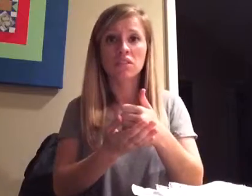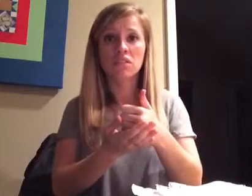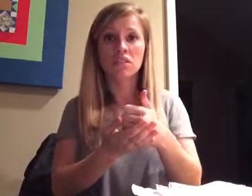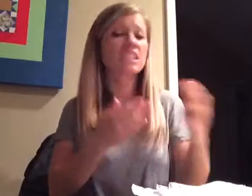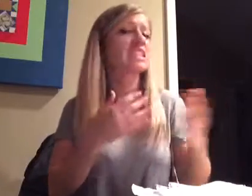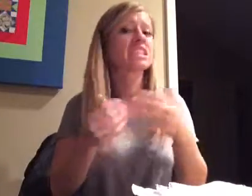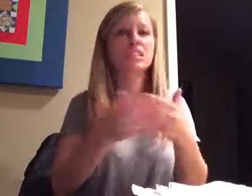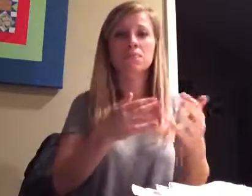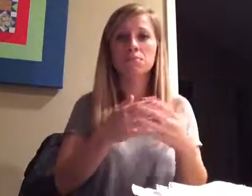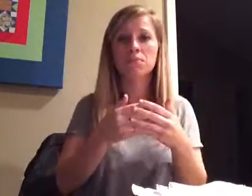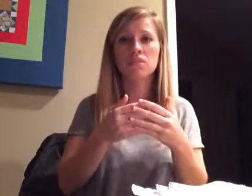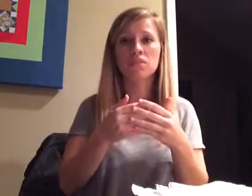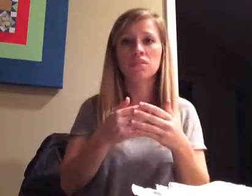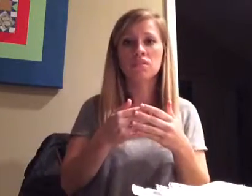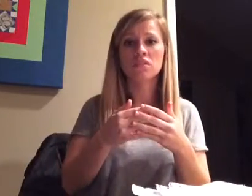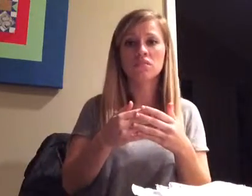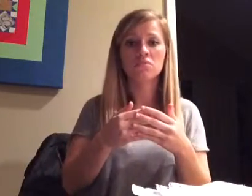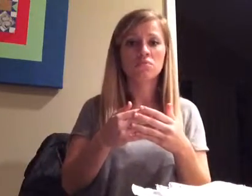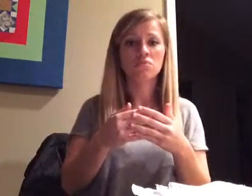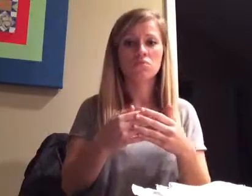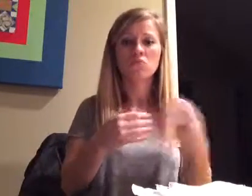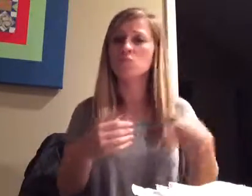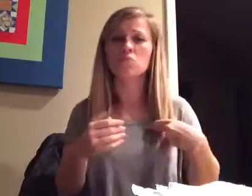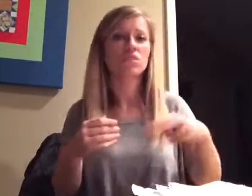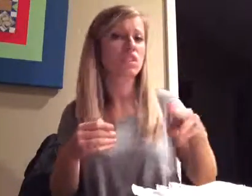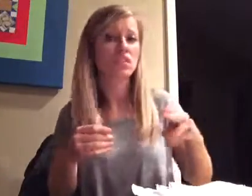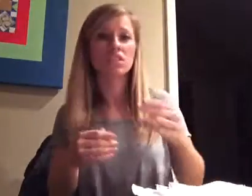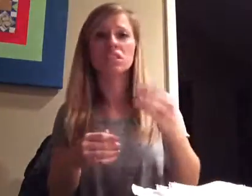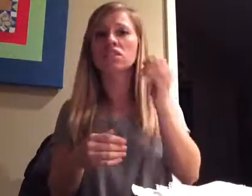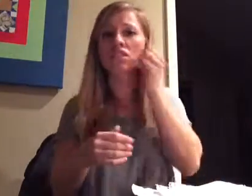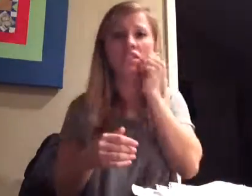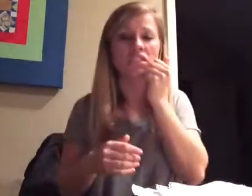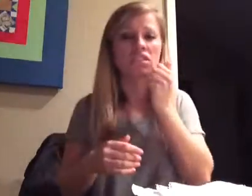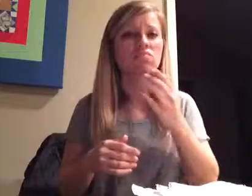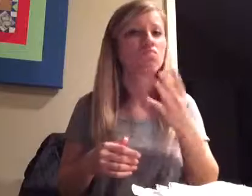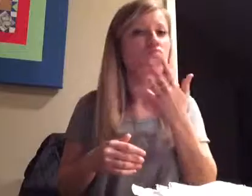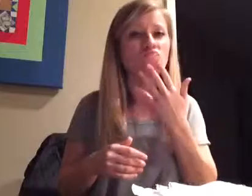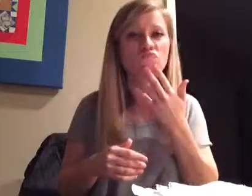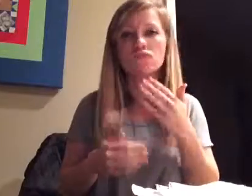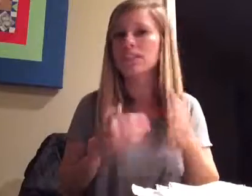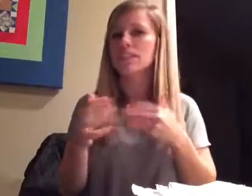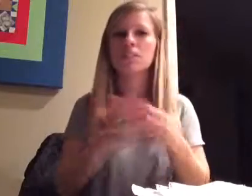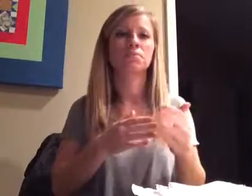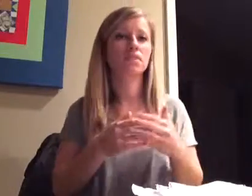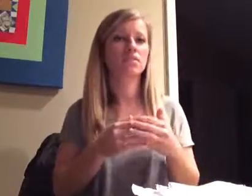the law requires, whatever his belief or race or the color of his skin?